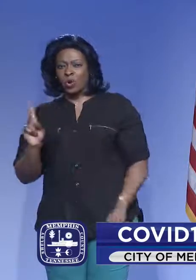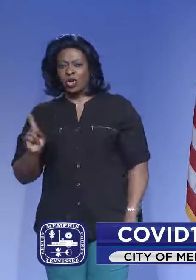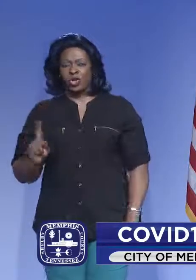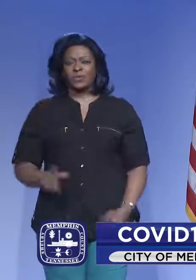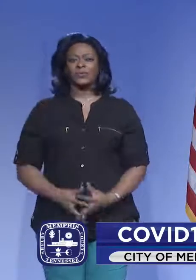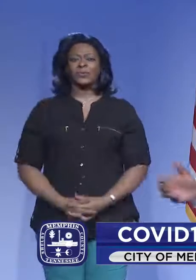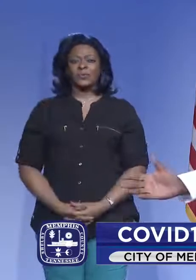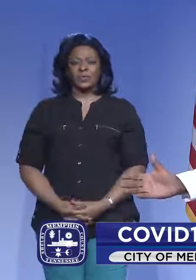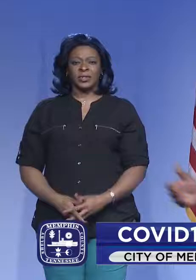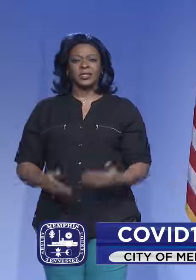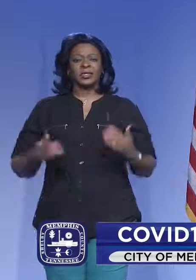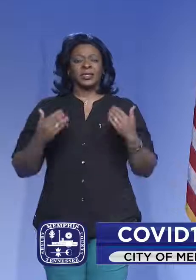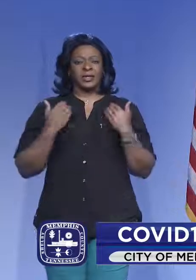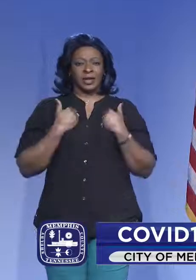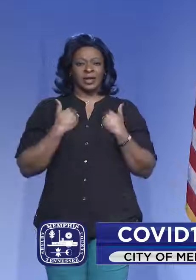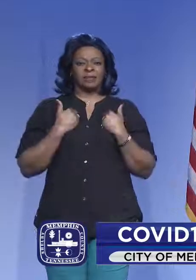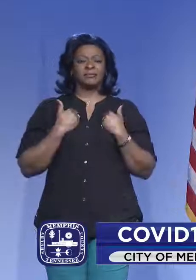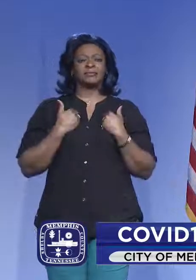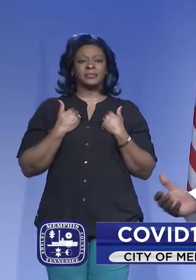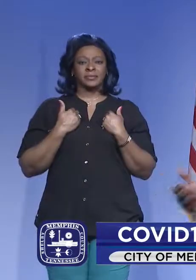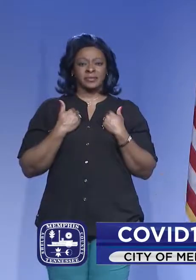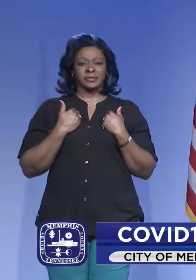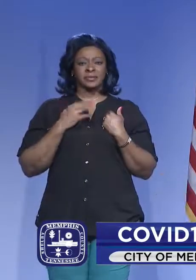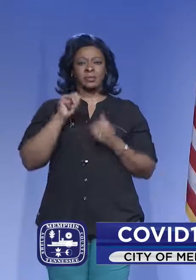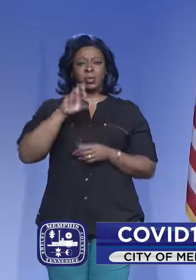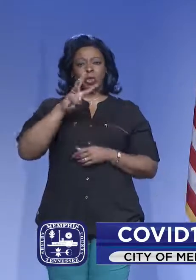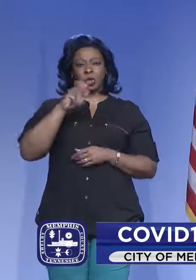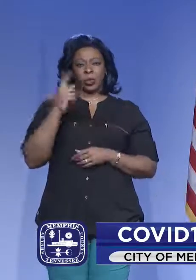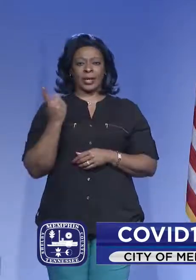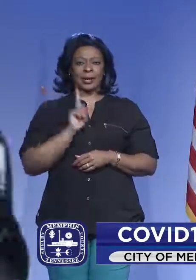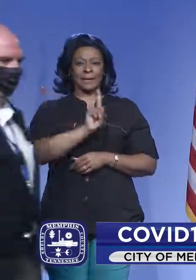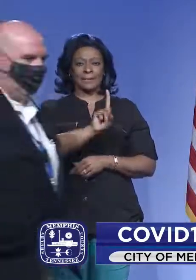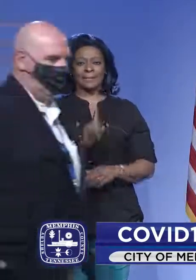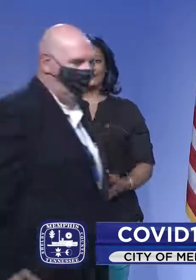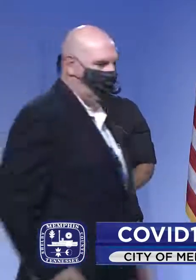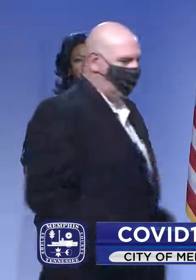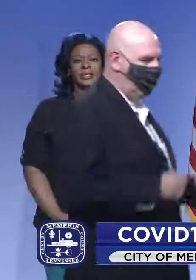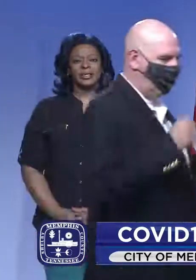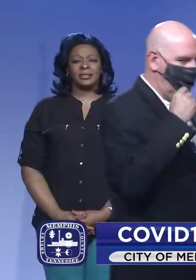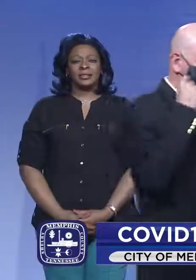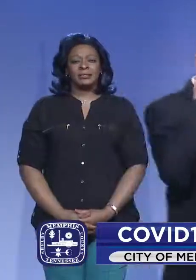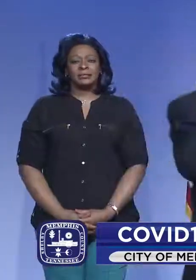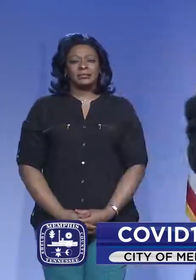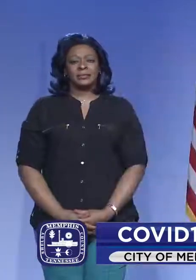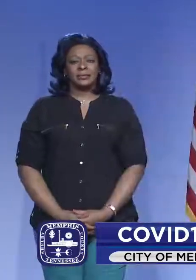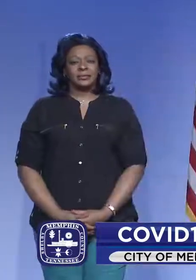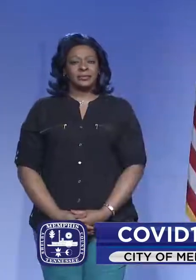Okay, I'm gonna have Mr. Sweat come and talk about that.